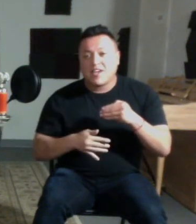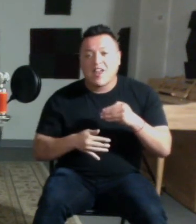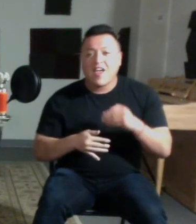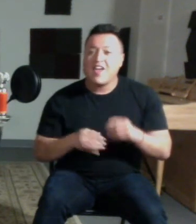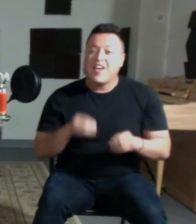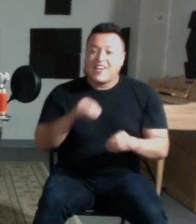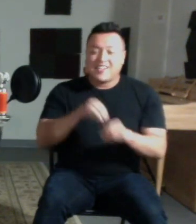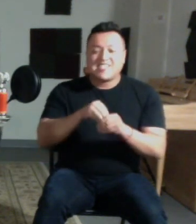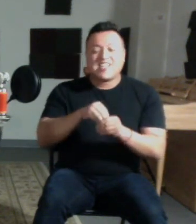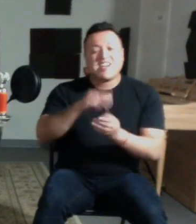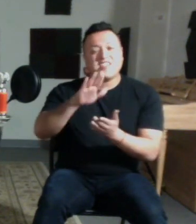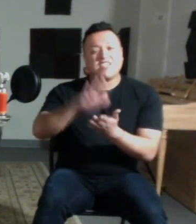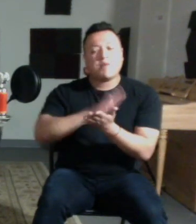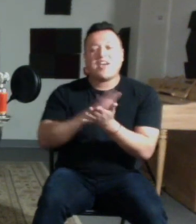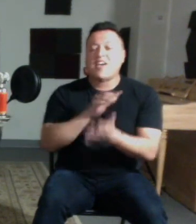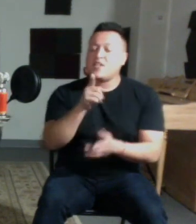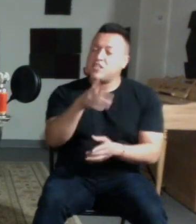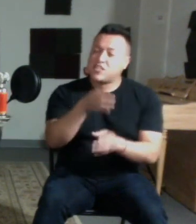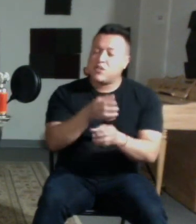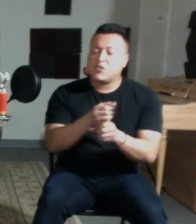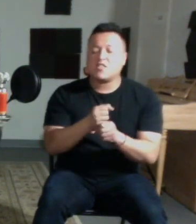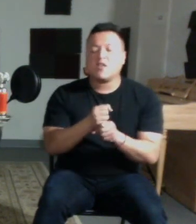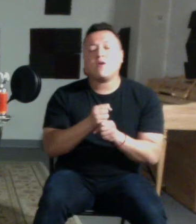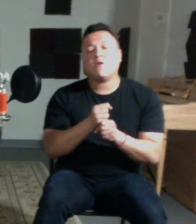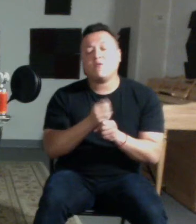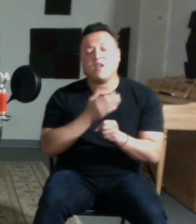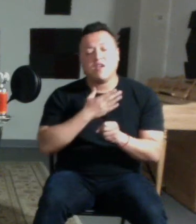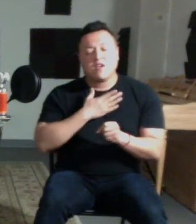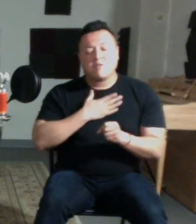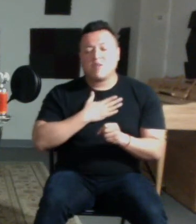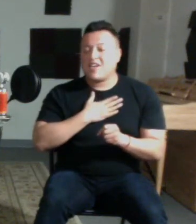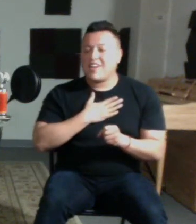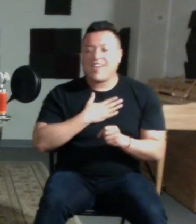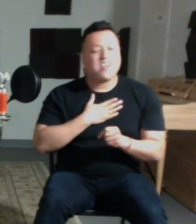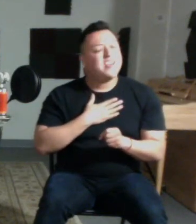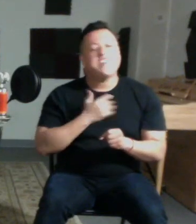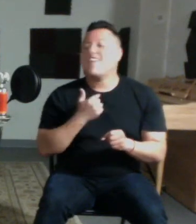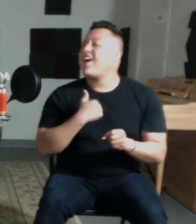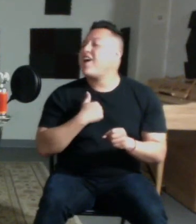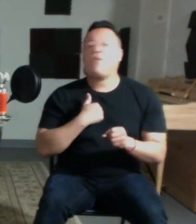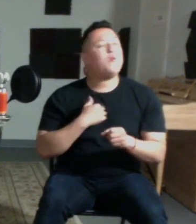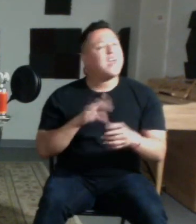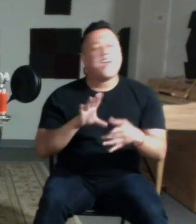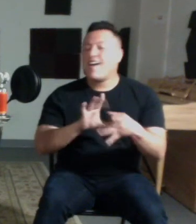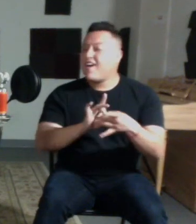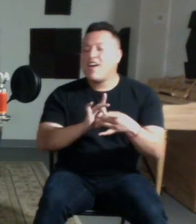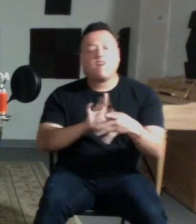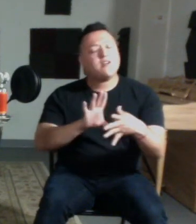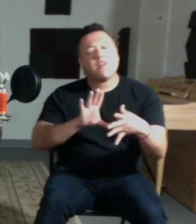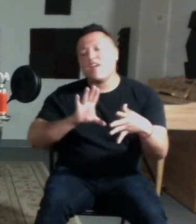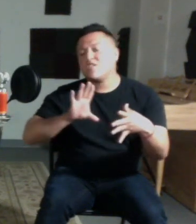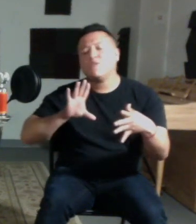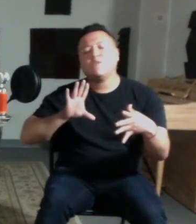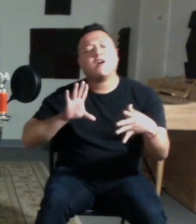bleed. Inside these pages, you just hold me, and I won't ever let you go.